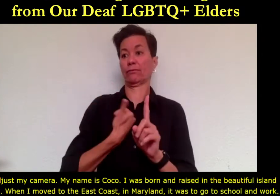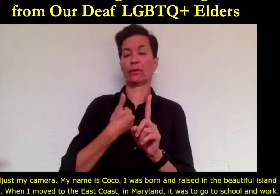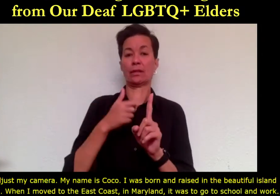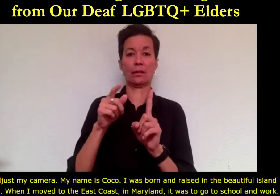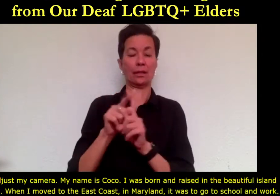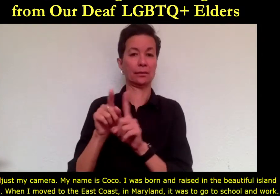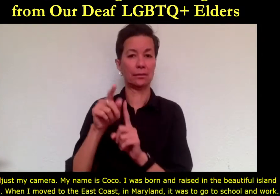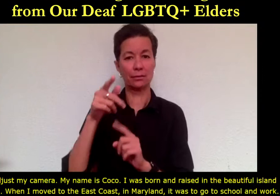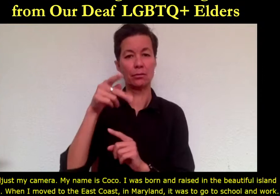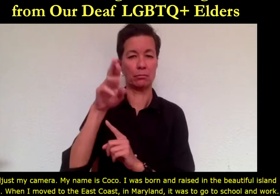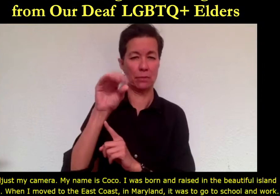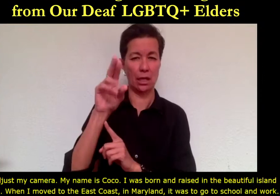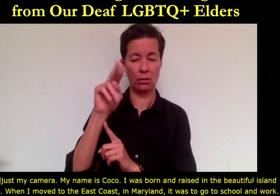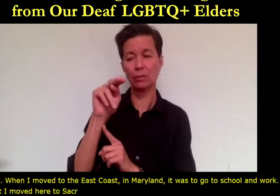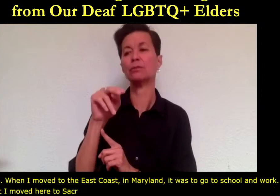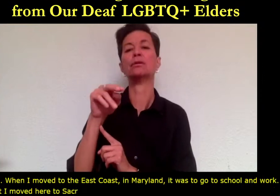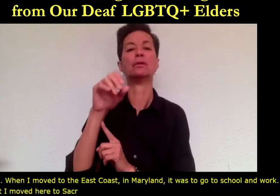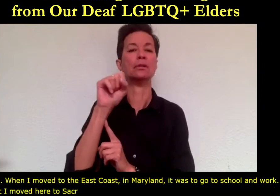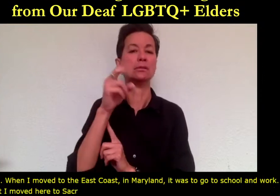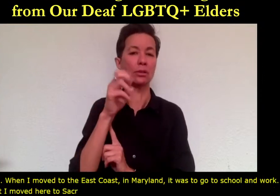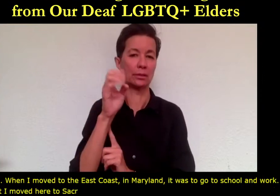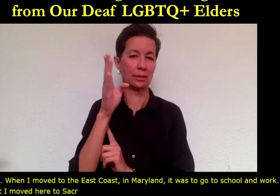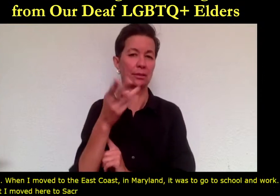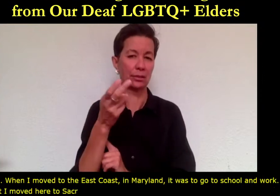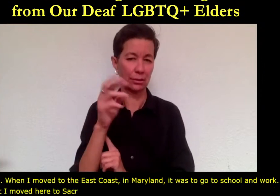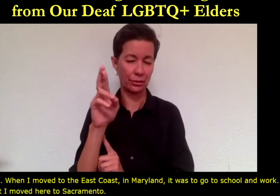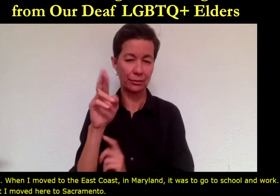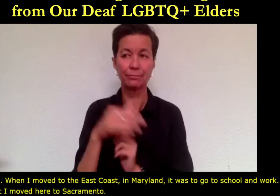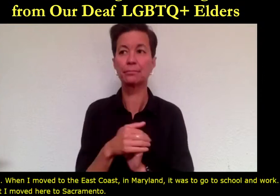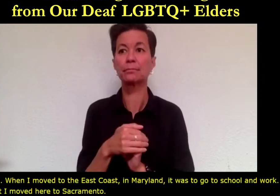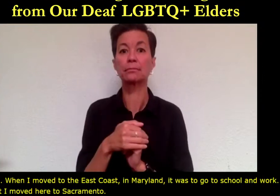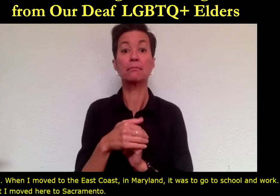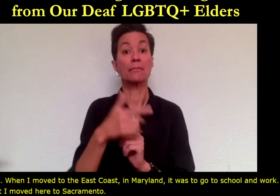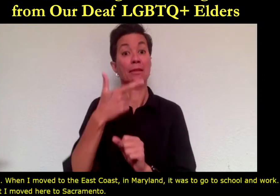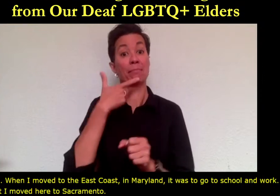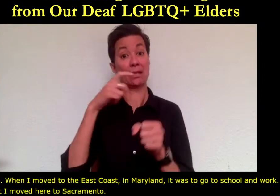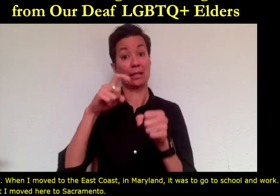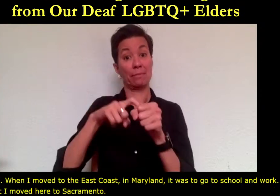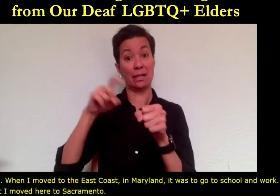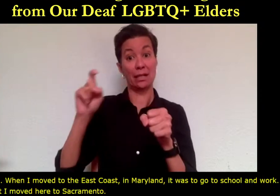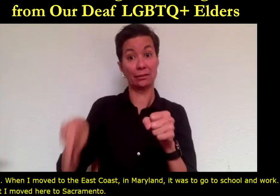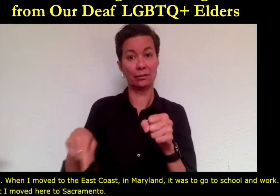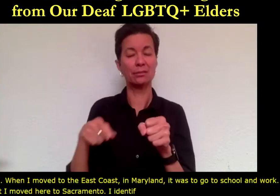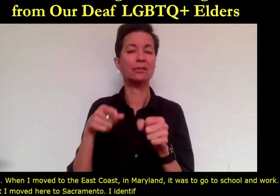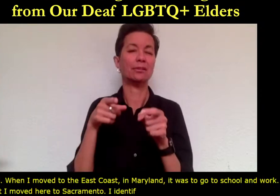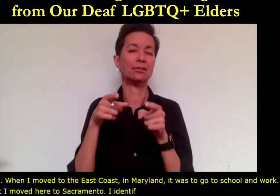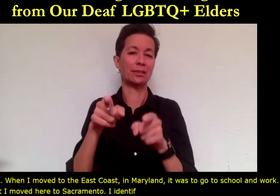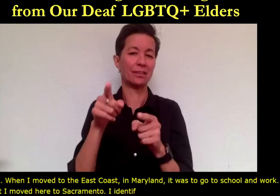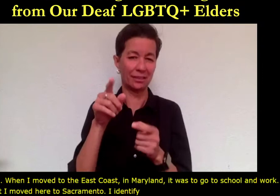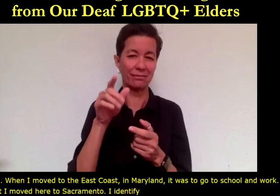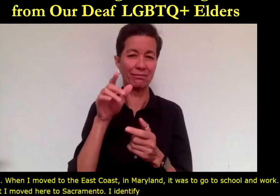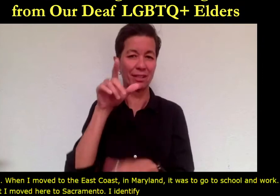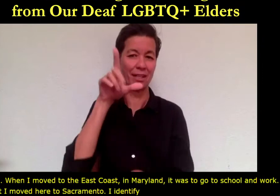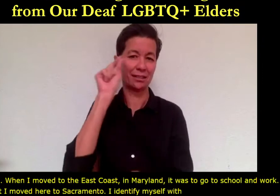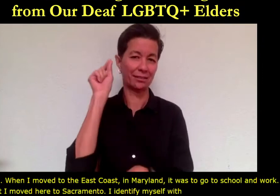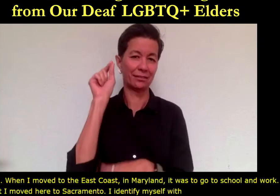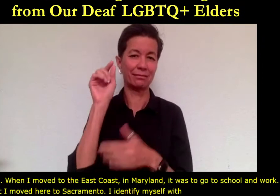i identify myself uh my pronouns are she hers i came out as a lesbian